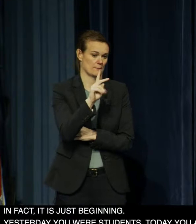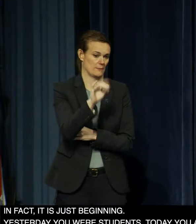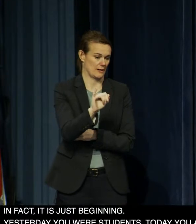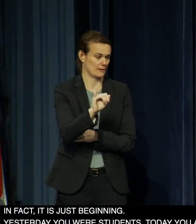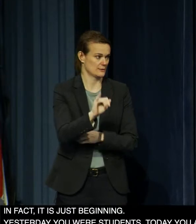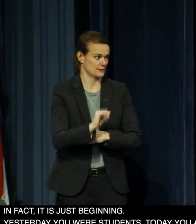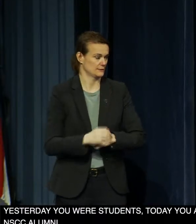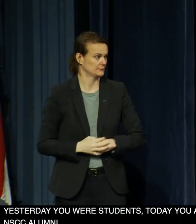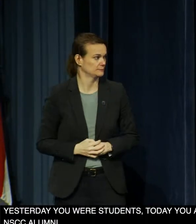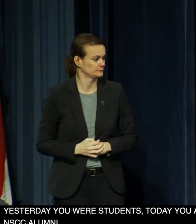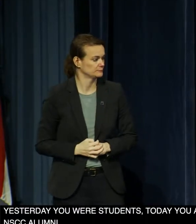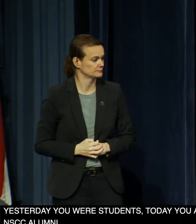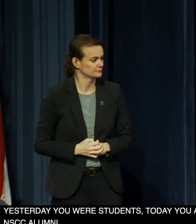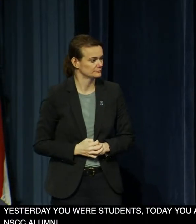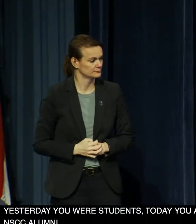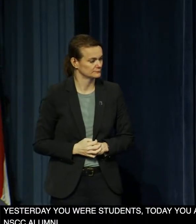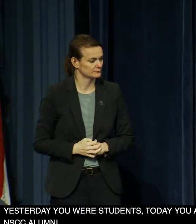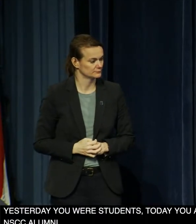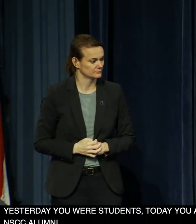alumni.